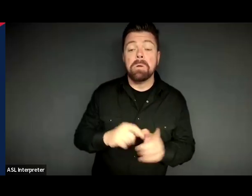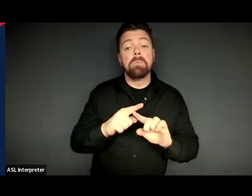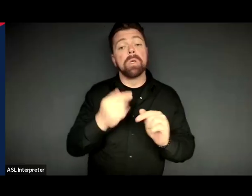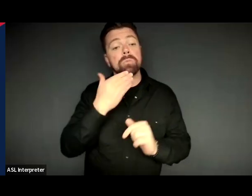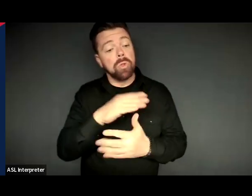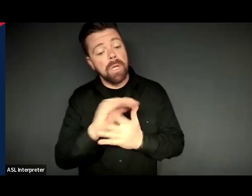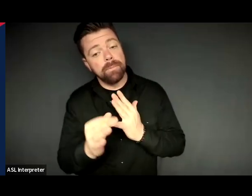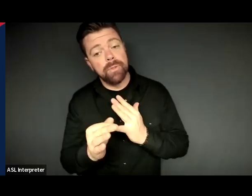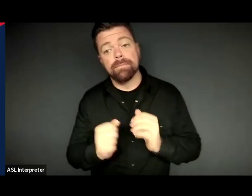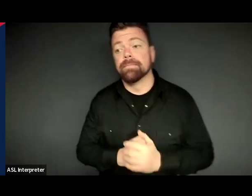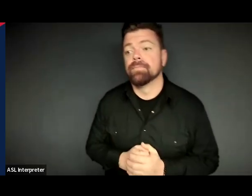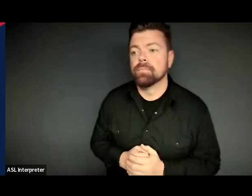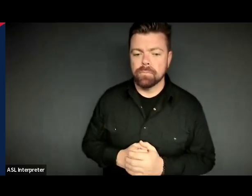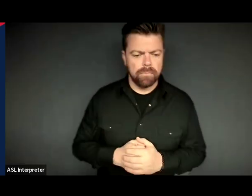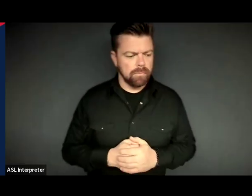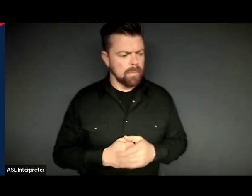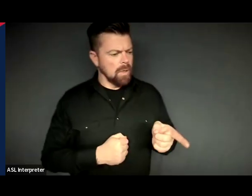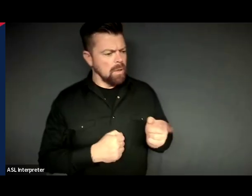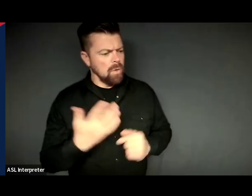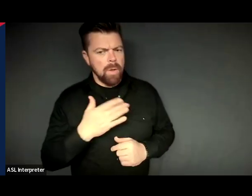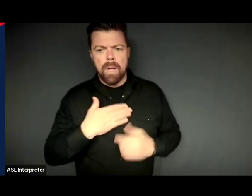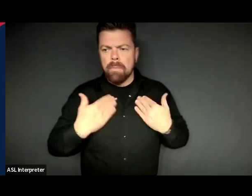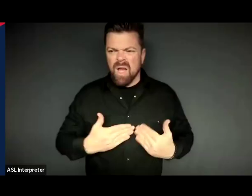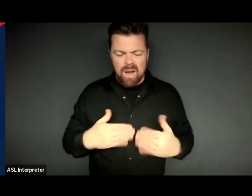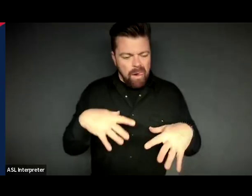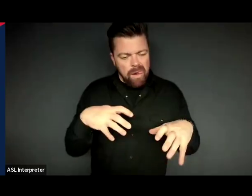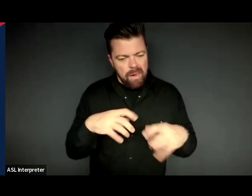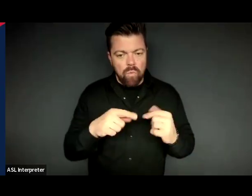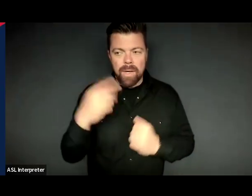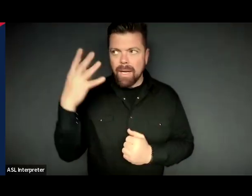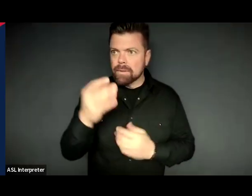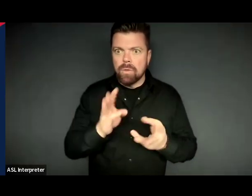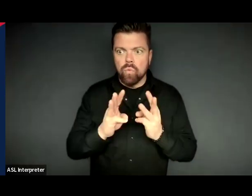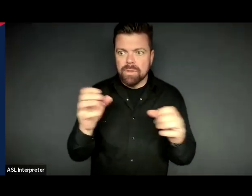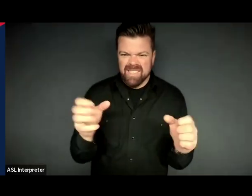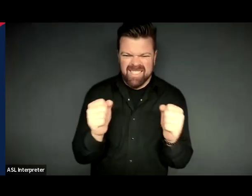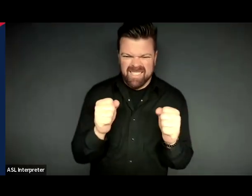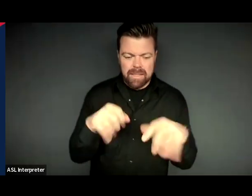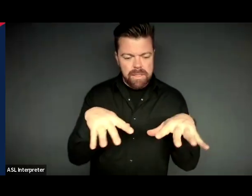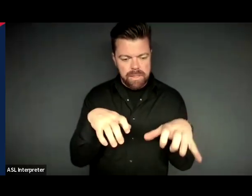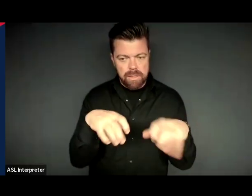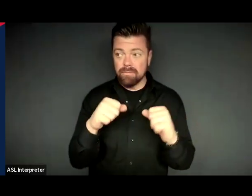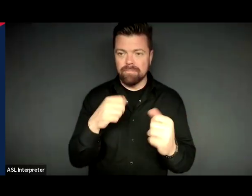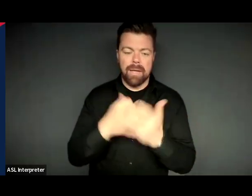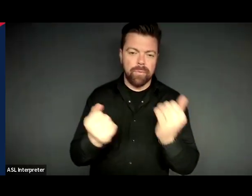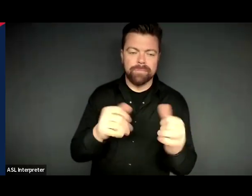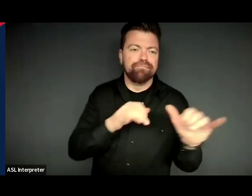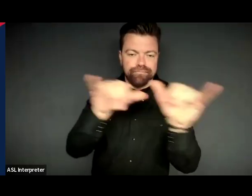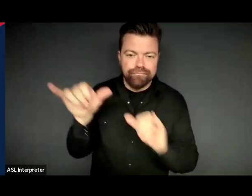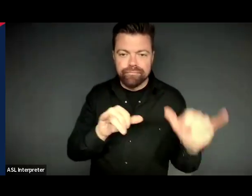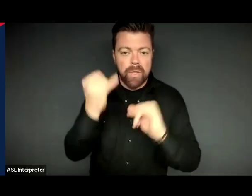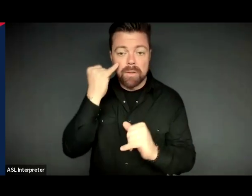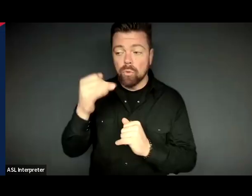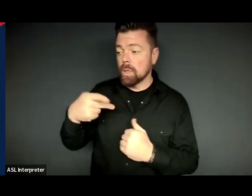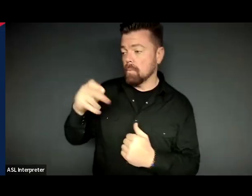there. Why does my body get stiffer when it's cold outside? Because everybody's body gets stiffer when it's cold outside, if you have